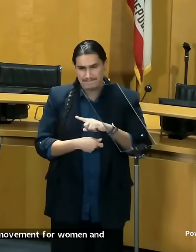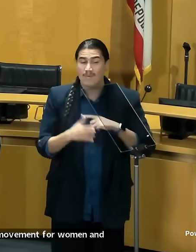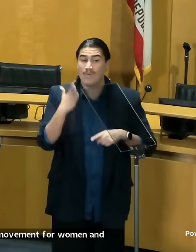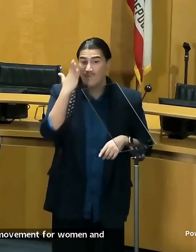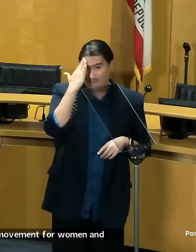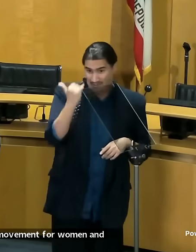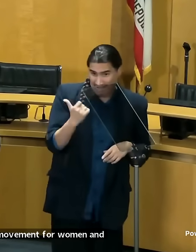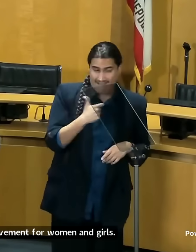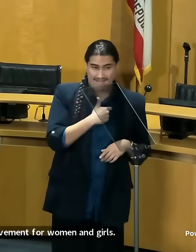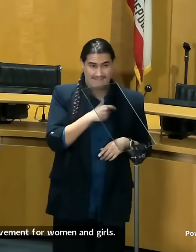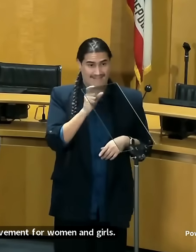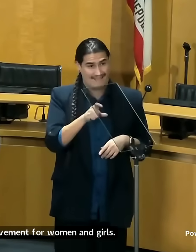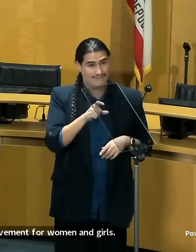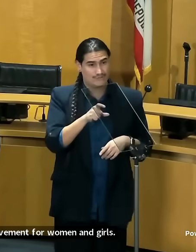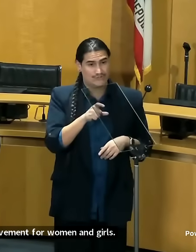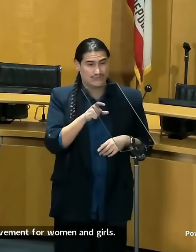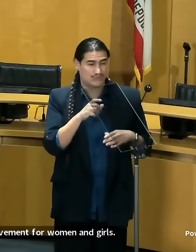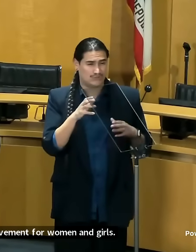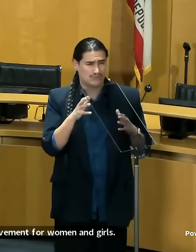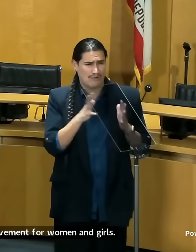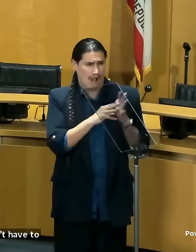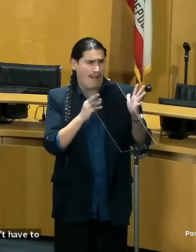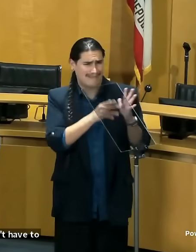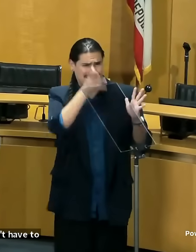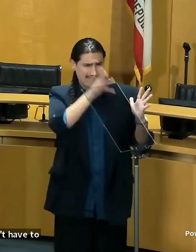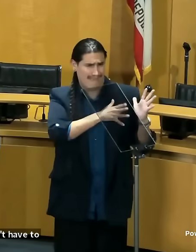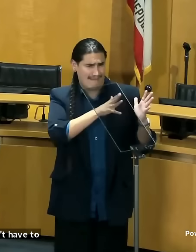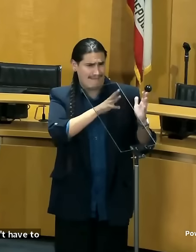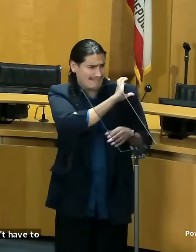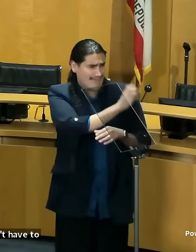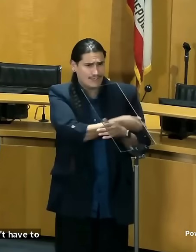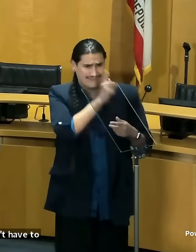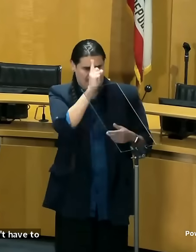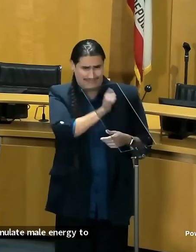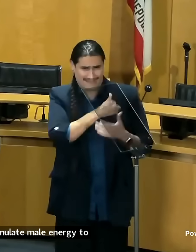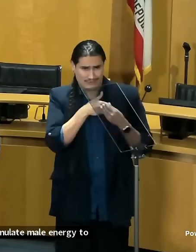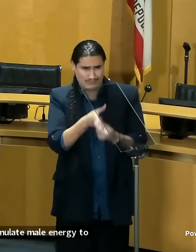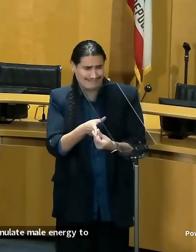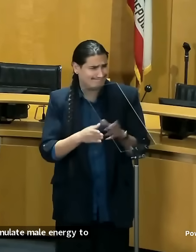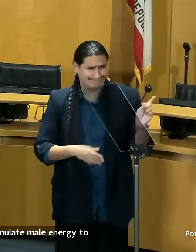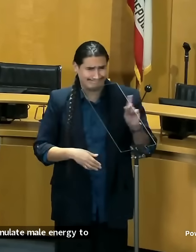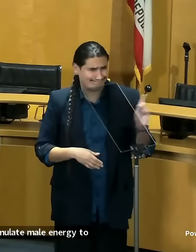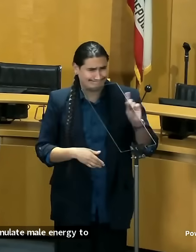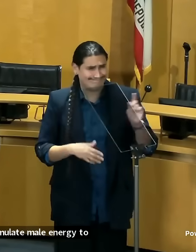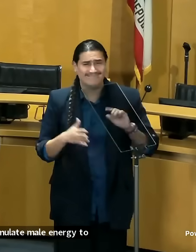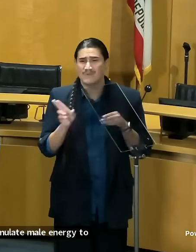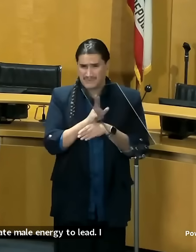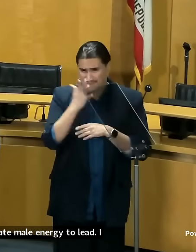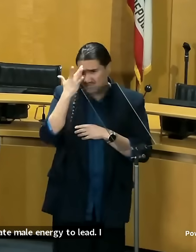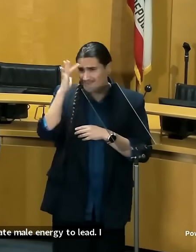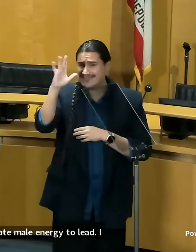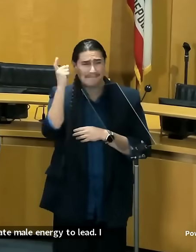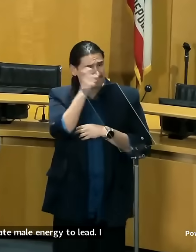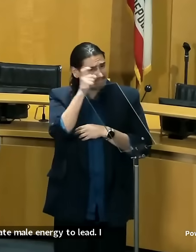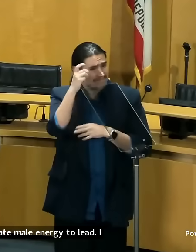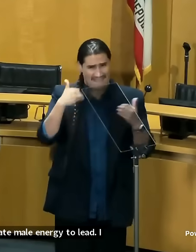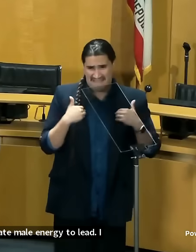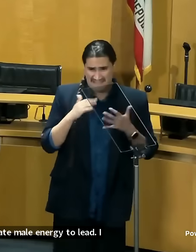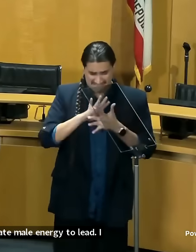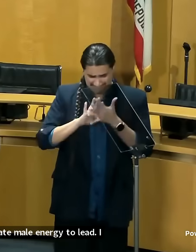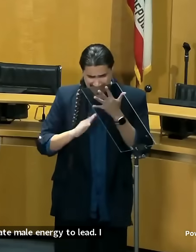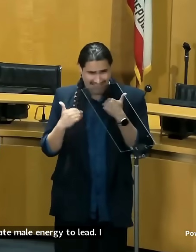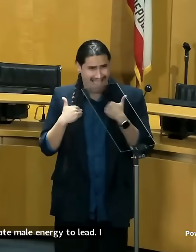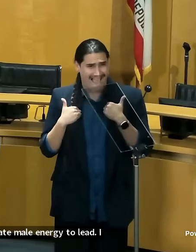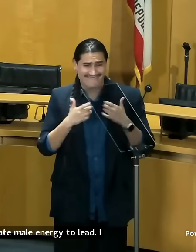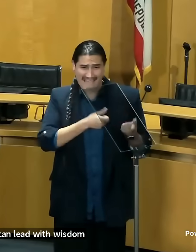I don't have to emulate male energy to lead. I can lead with intellect. I can lead with wisdom. I can lead